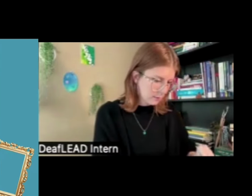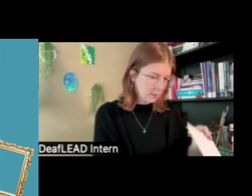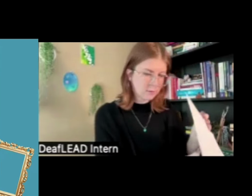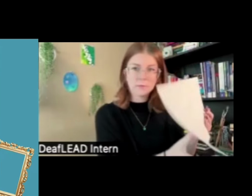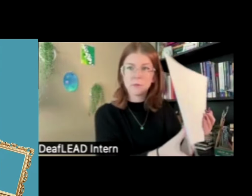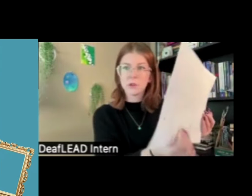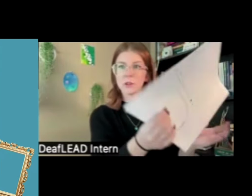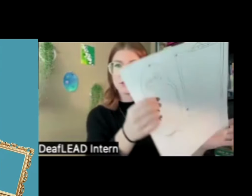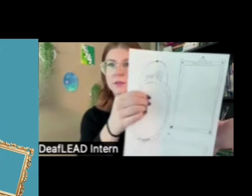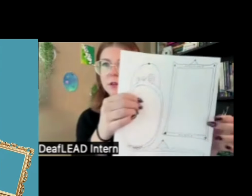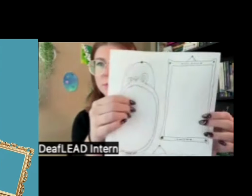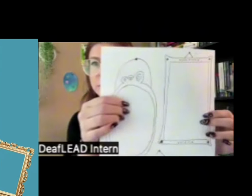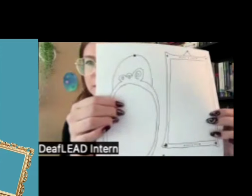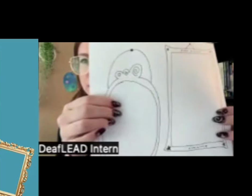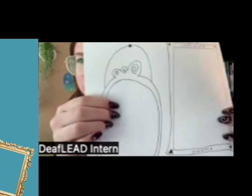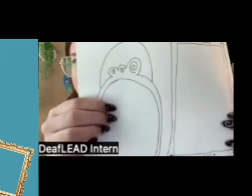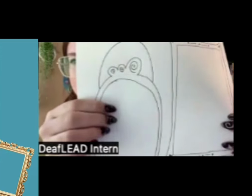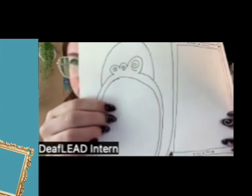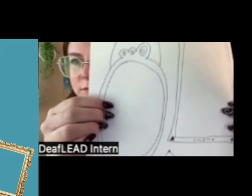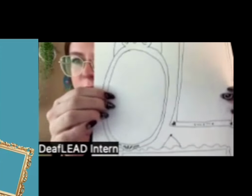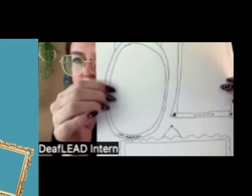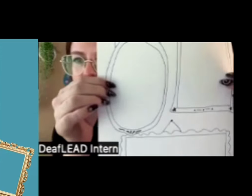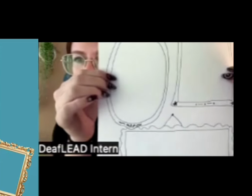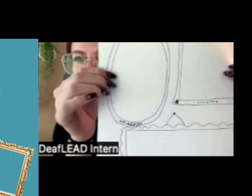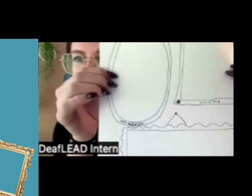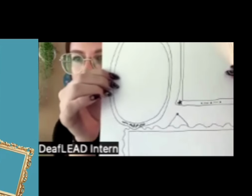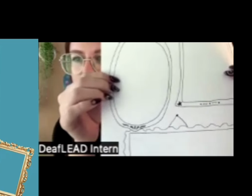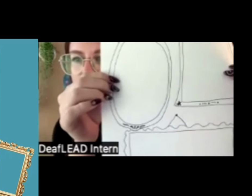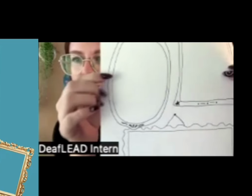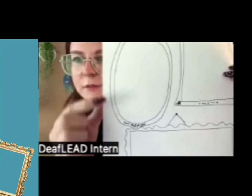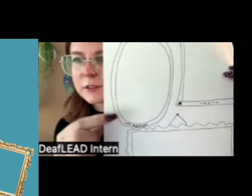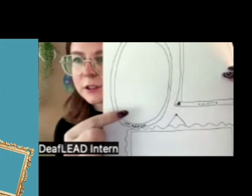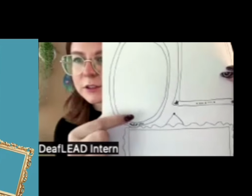Okay, I'll go ahead and show you where I'm at.